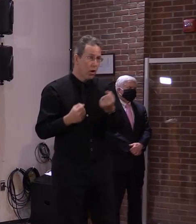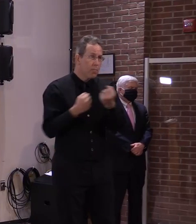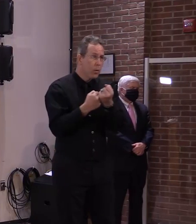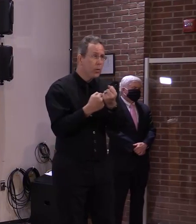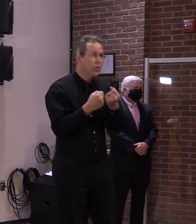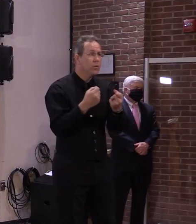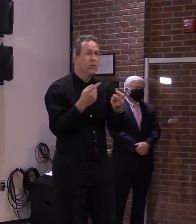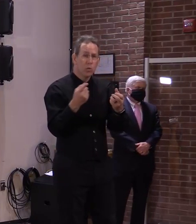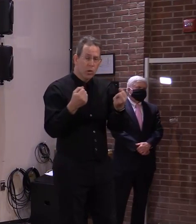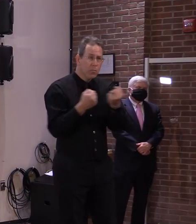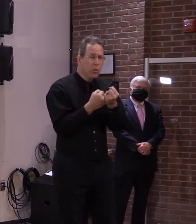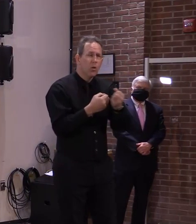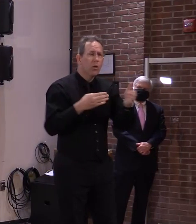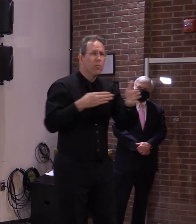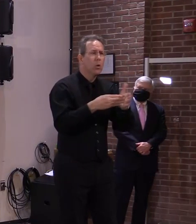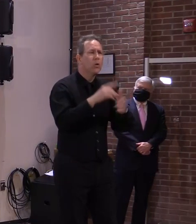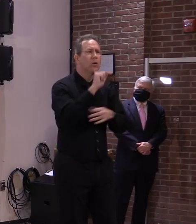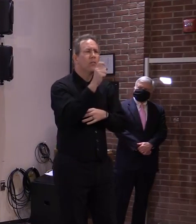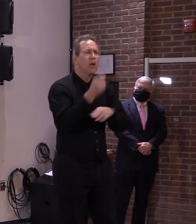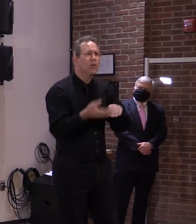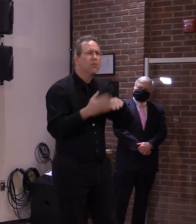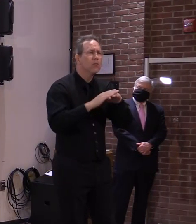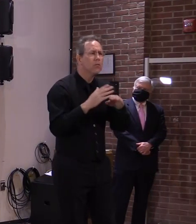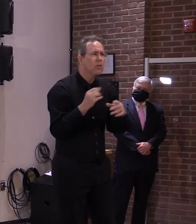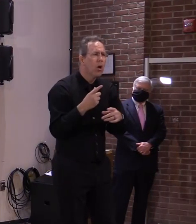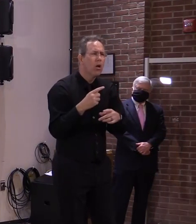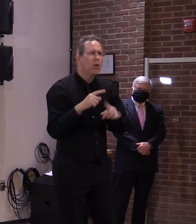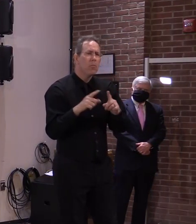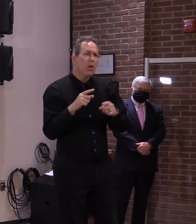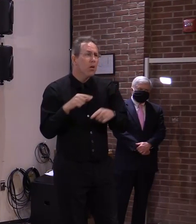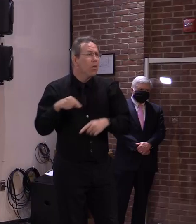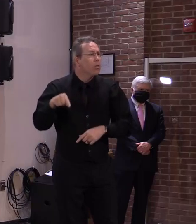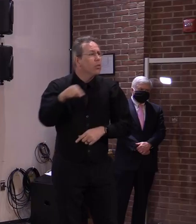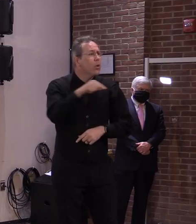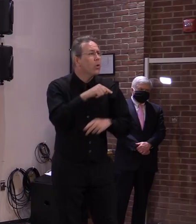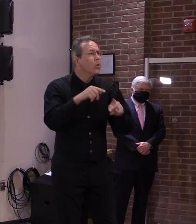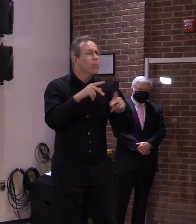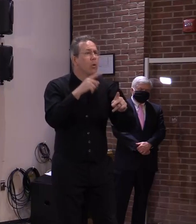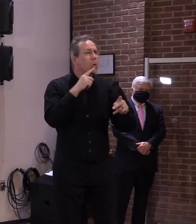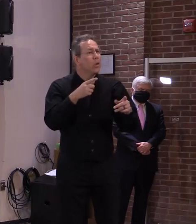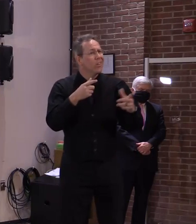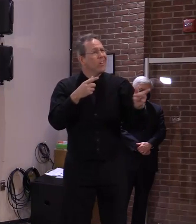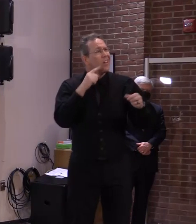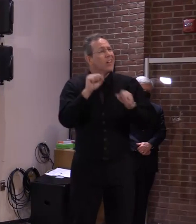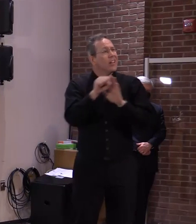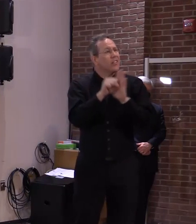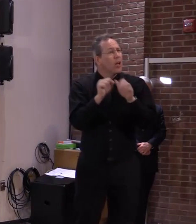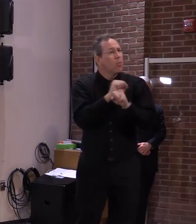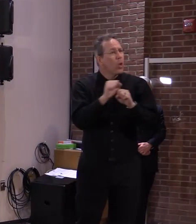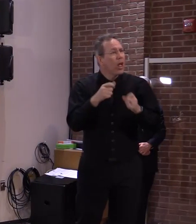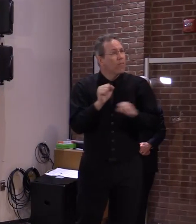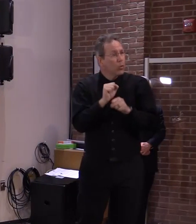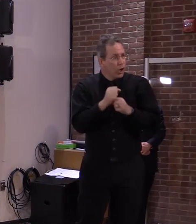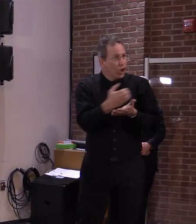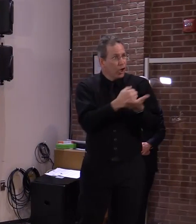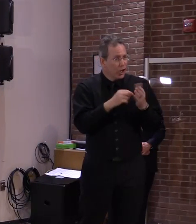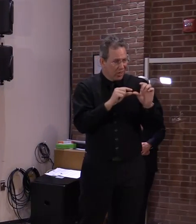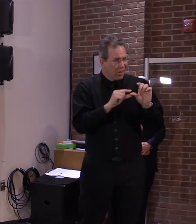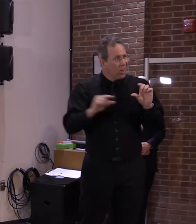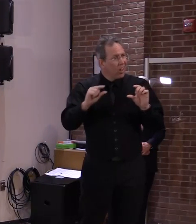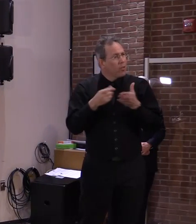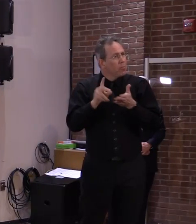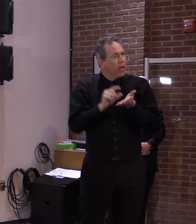in some sort contribute, you know, whether it's not the top earners, but I mean, should taxpayers contribute something towards? Well, I think problem? We are, you